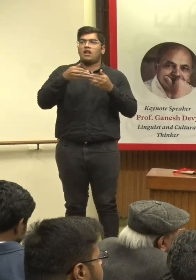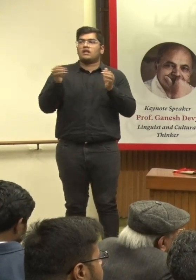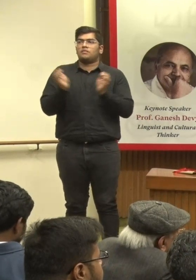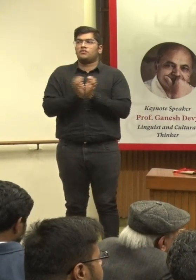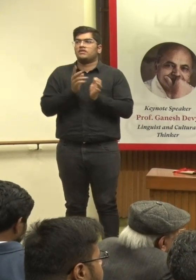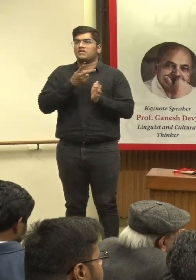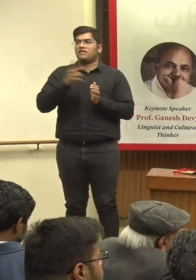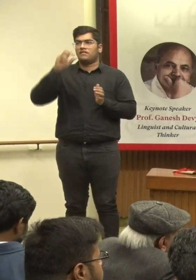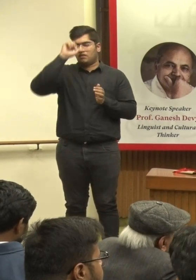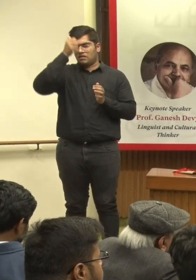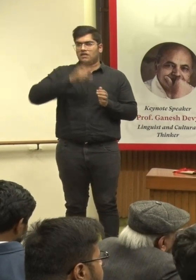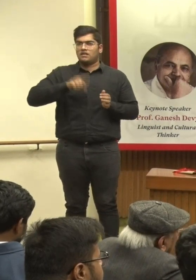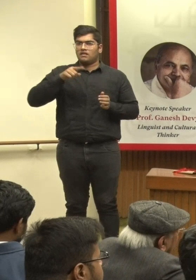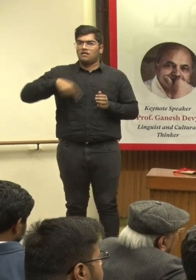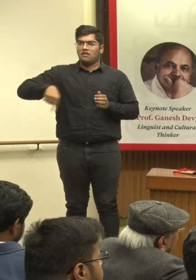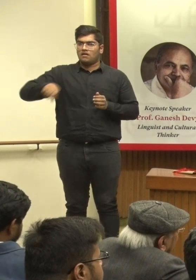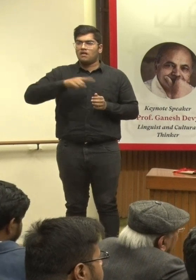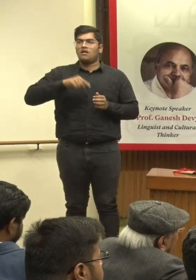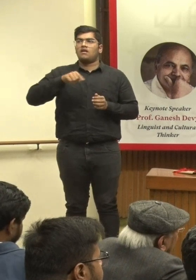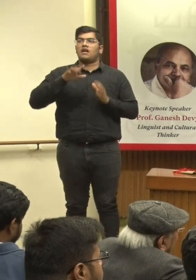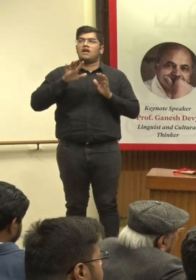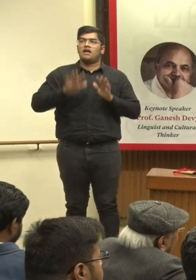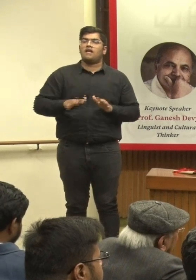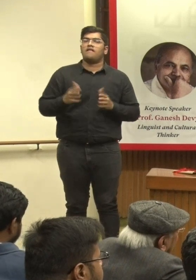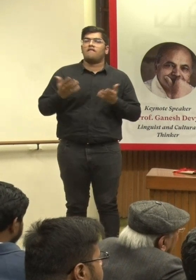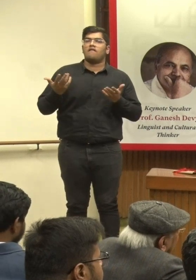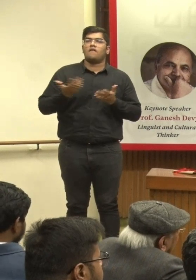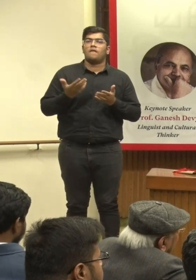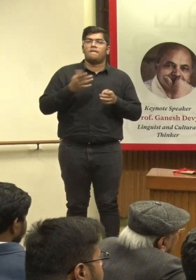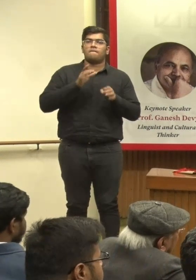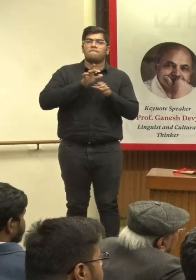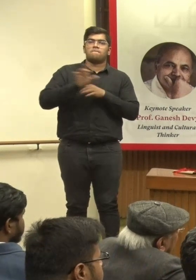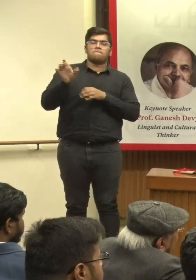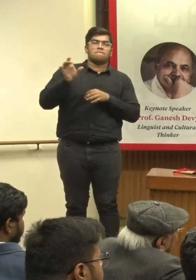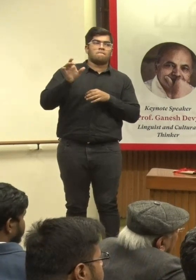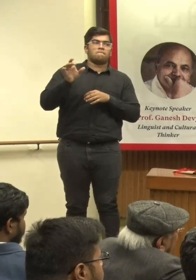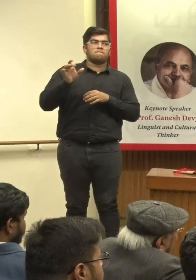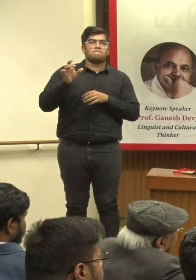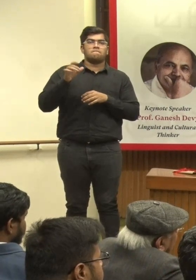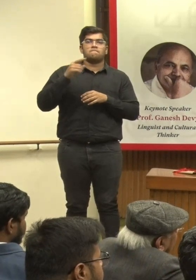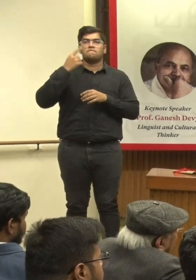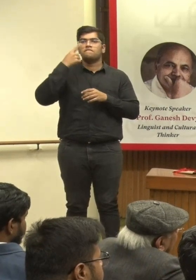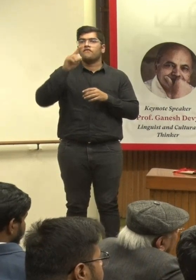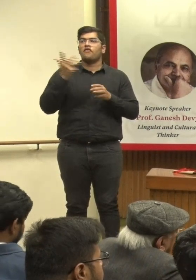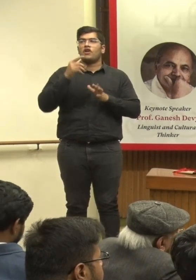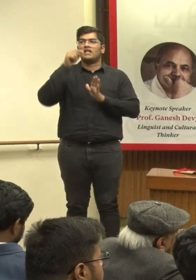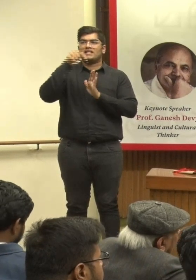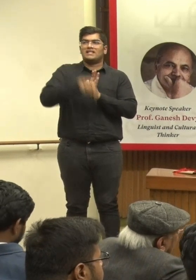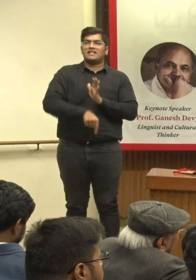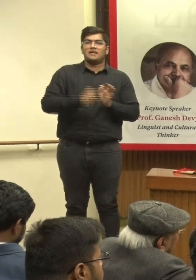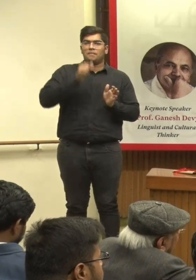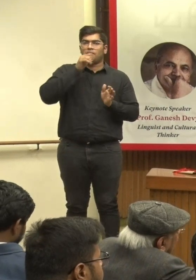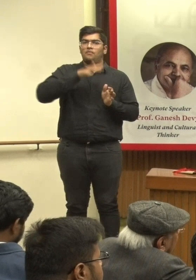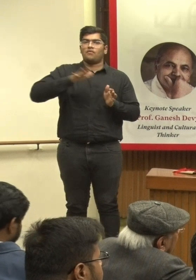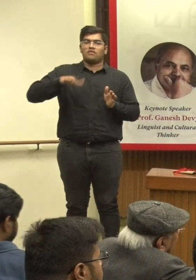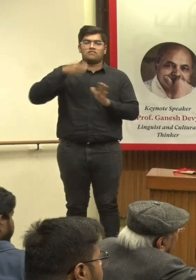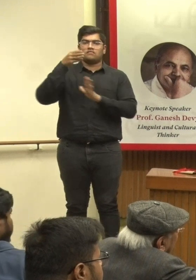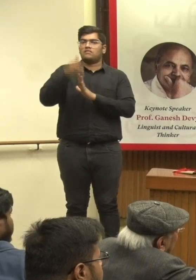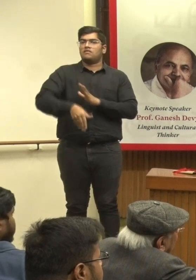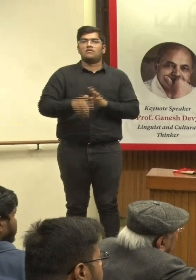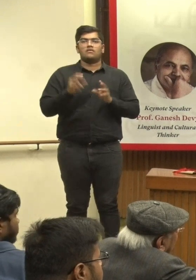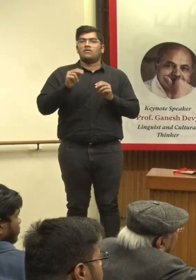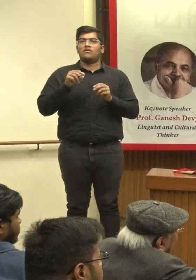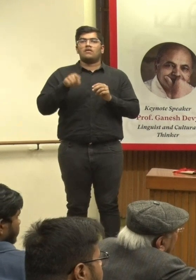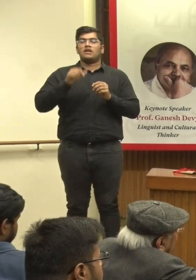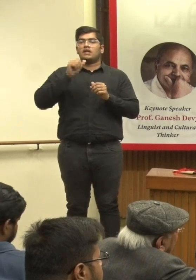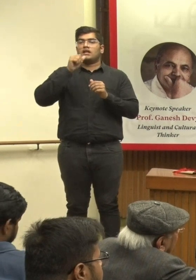India have been debarred from going into the sea, particularly deep sea. Deep sea has been